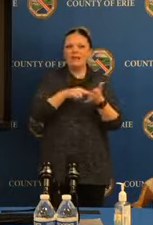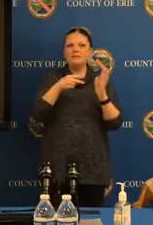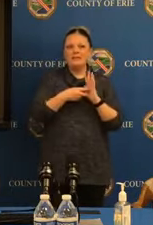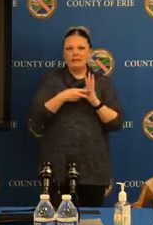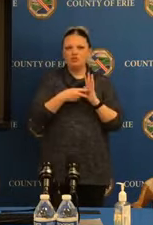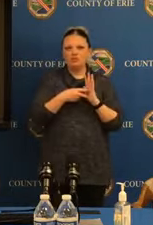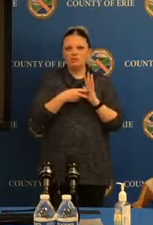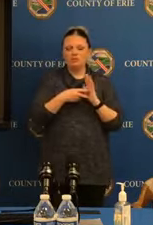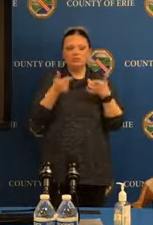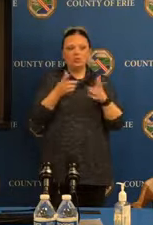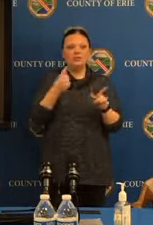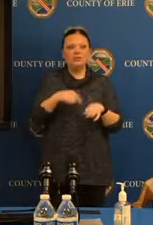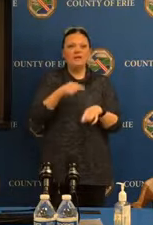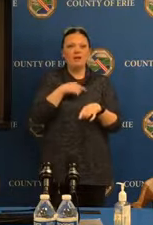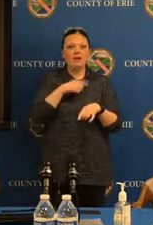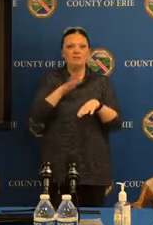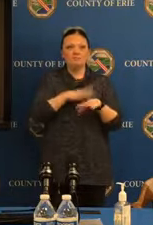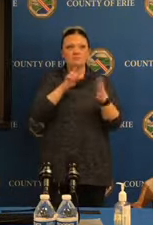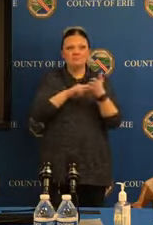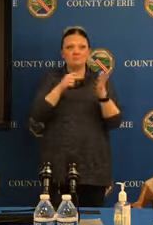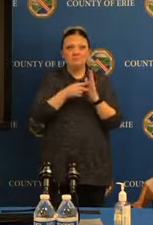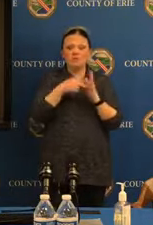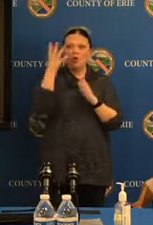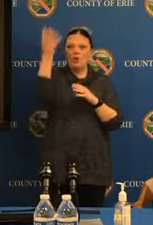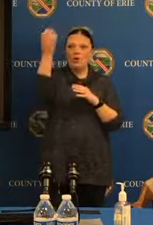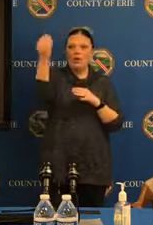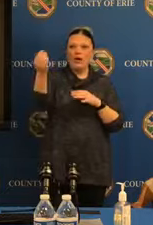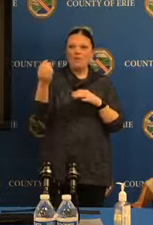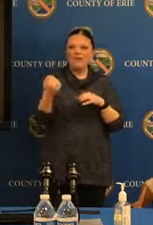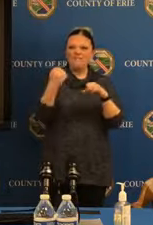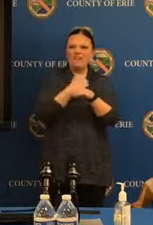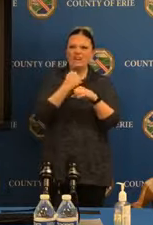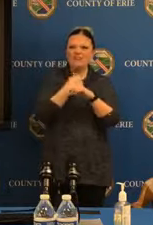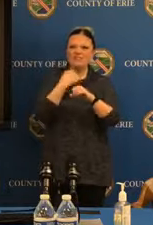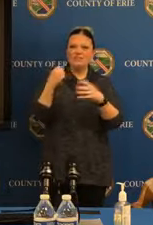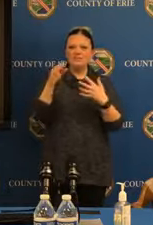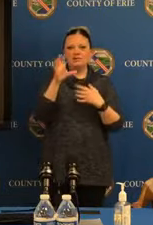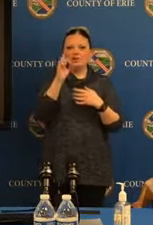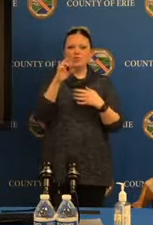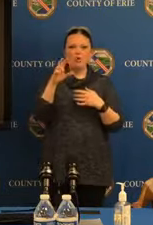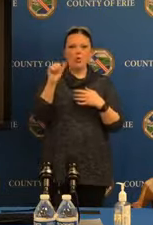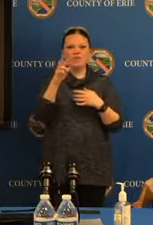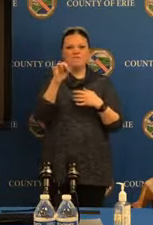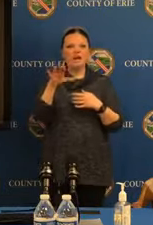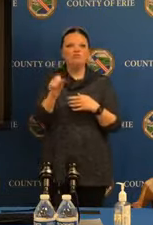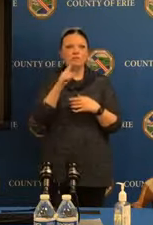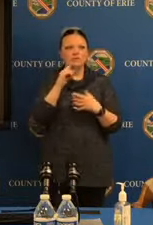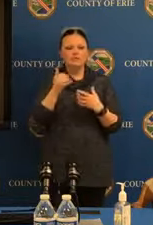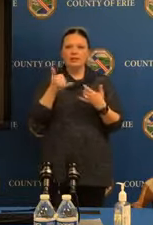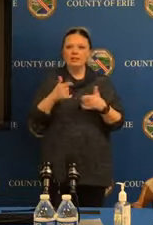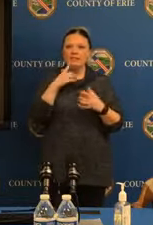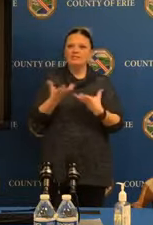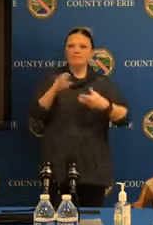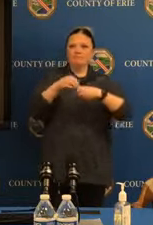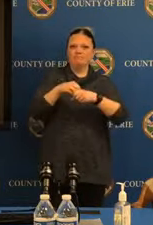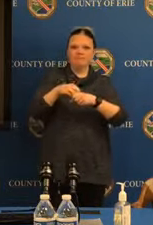So let us, friends, intentionally go out and fight this coronavirus. Let us engage in that